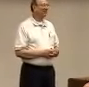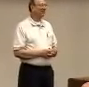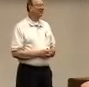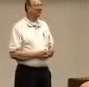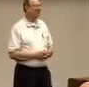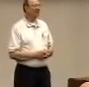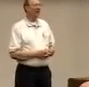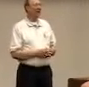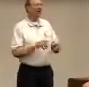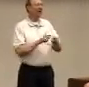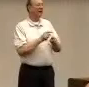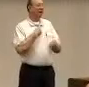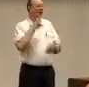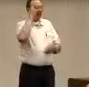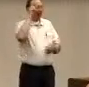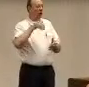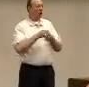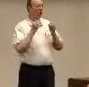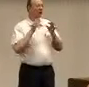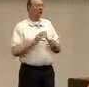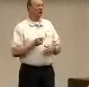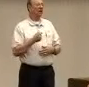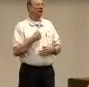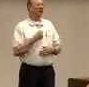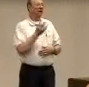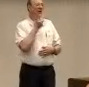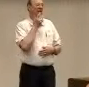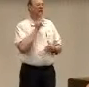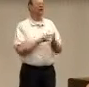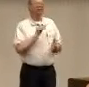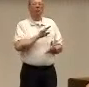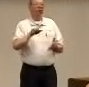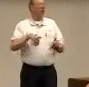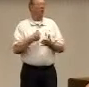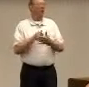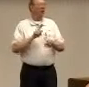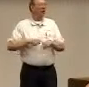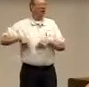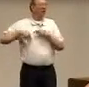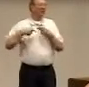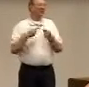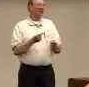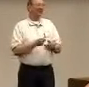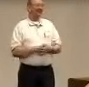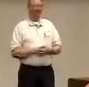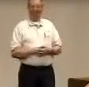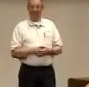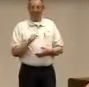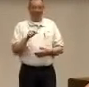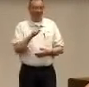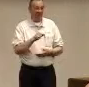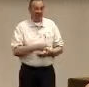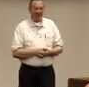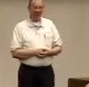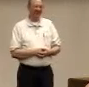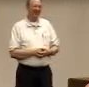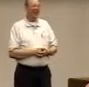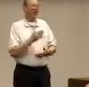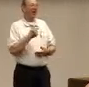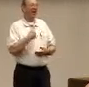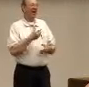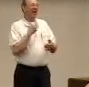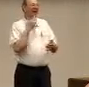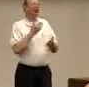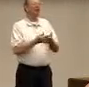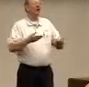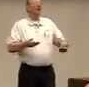And as I think all the teachers can attest, I was probably the favorite student of all time. So, yeah,